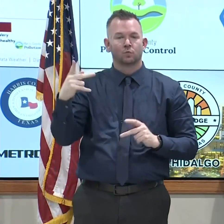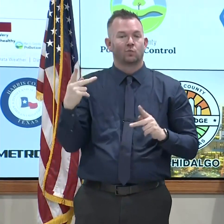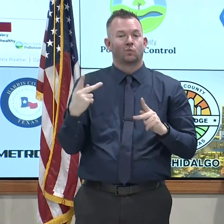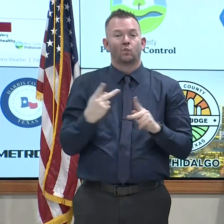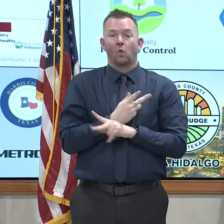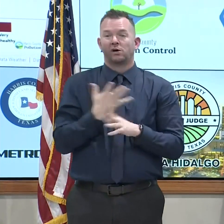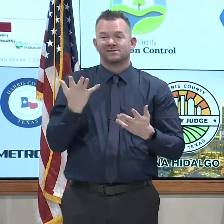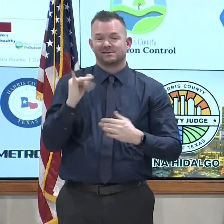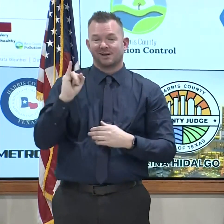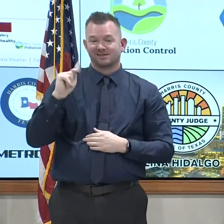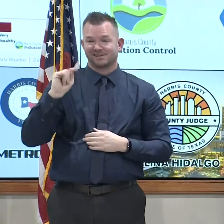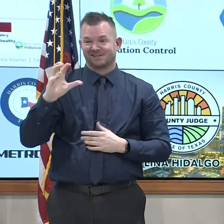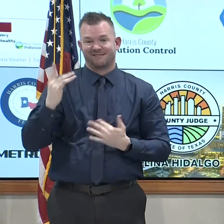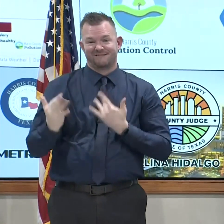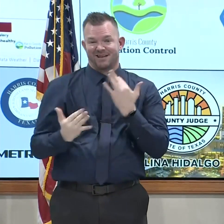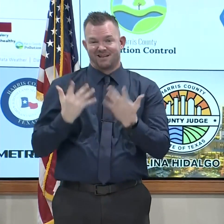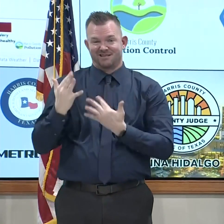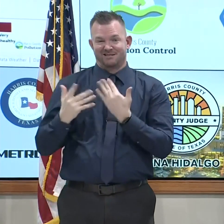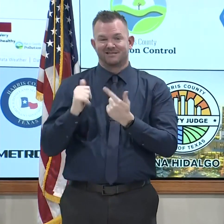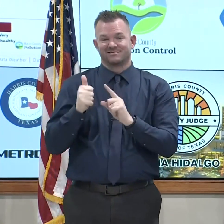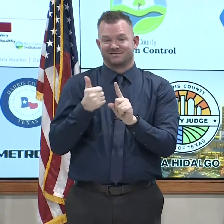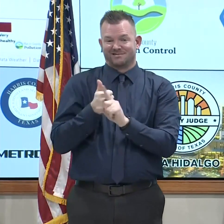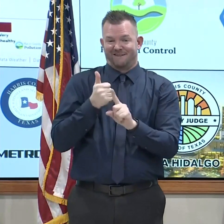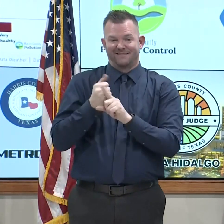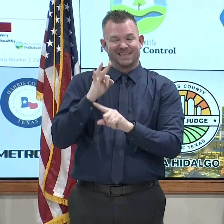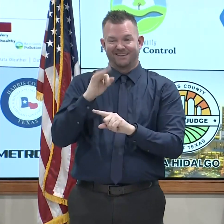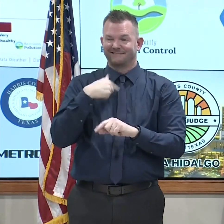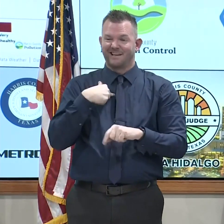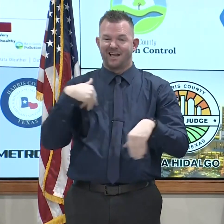take a point of personal privilege